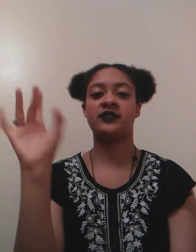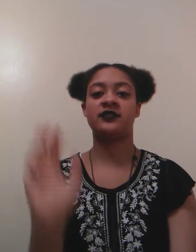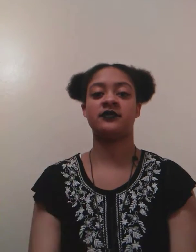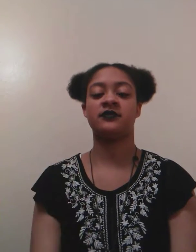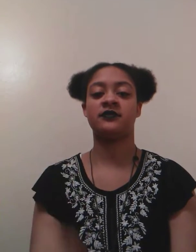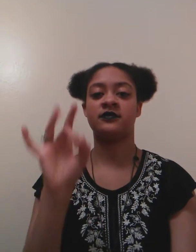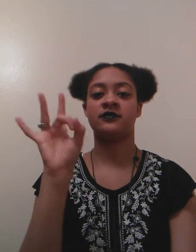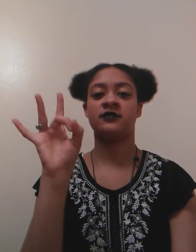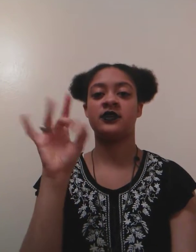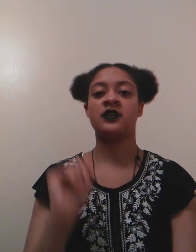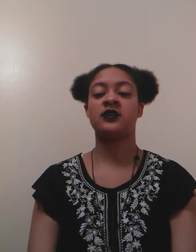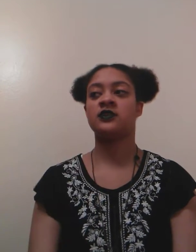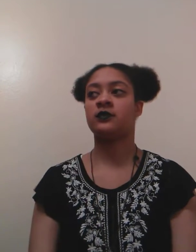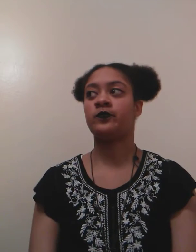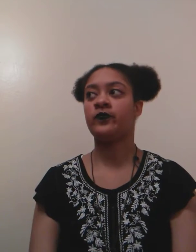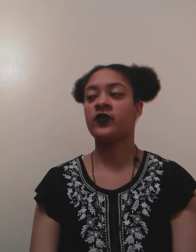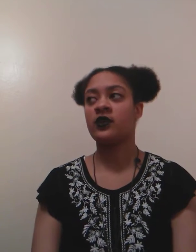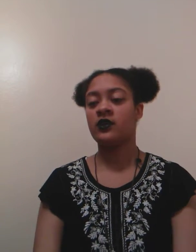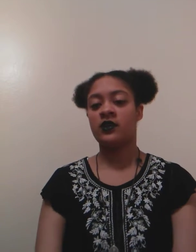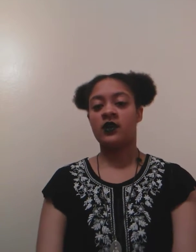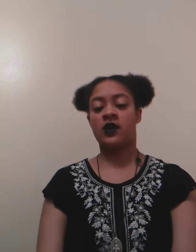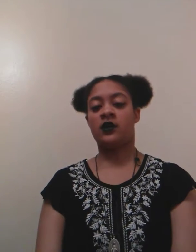3,028. So,